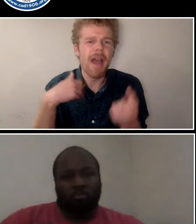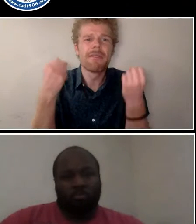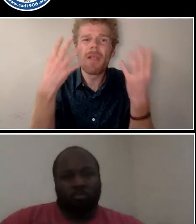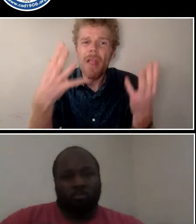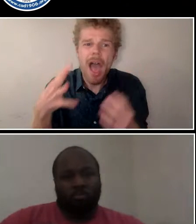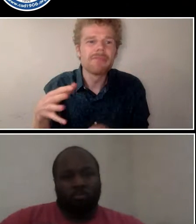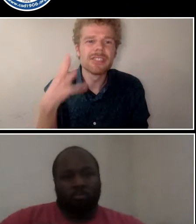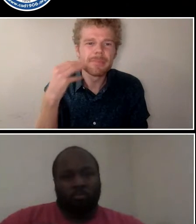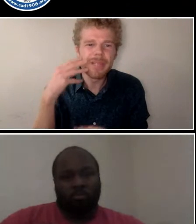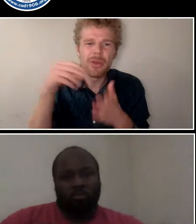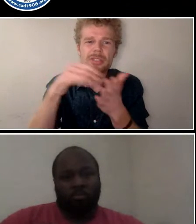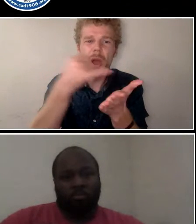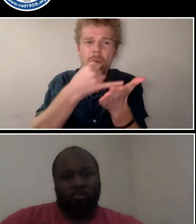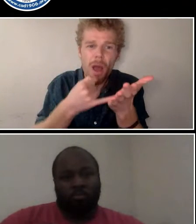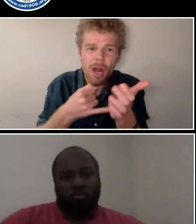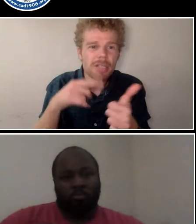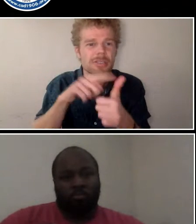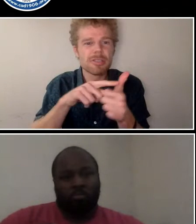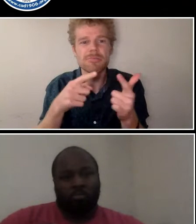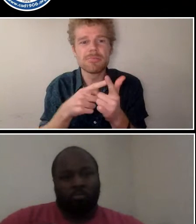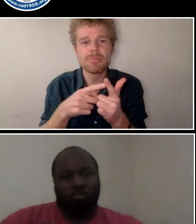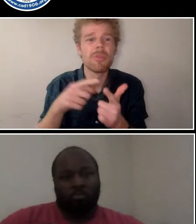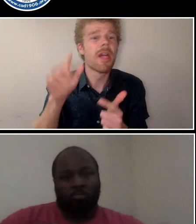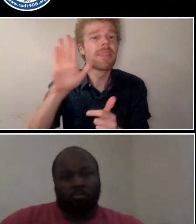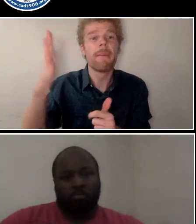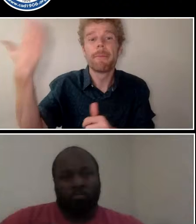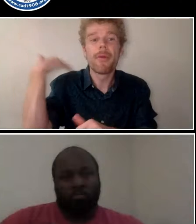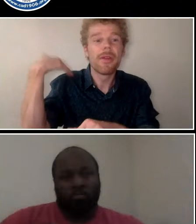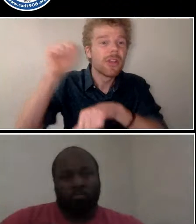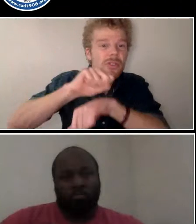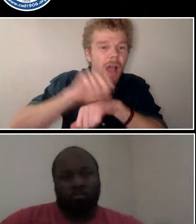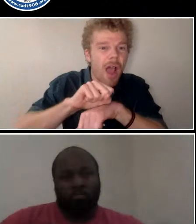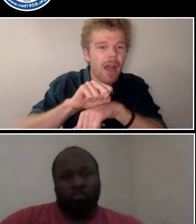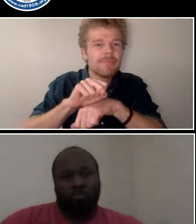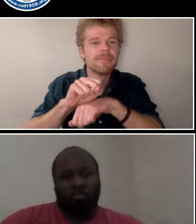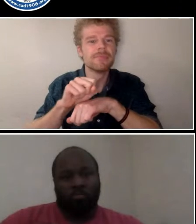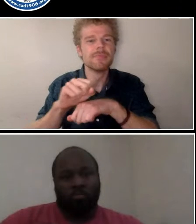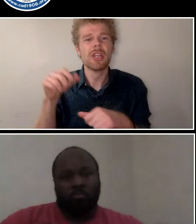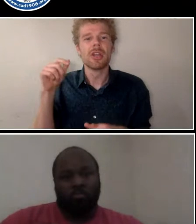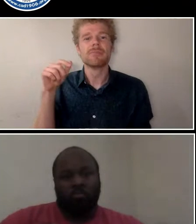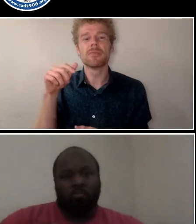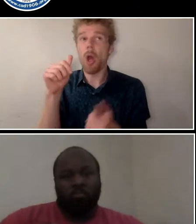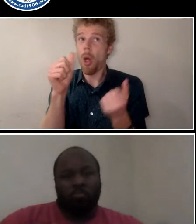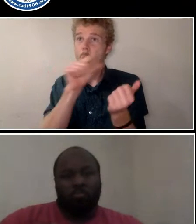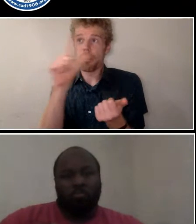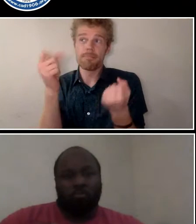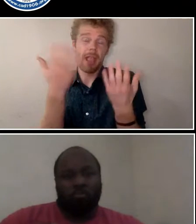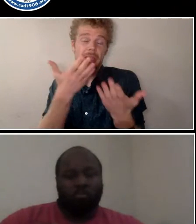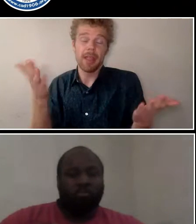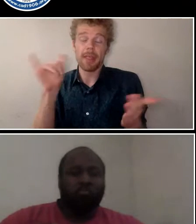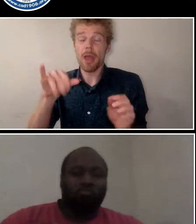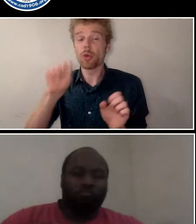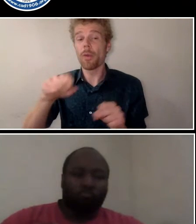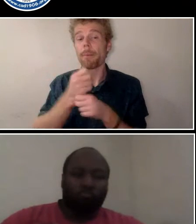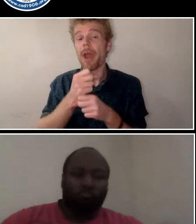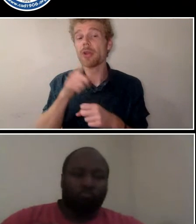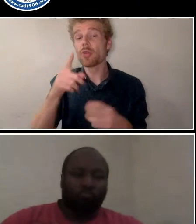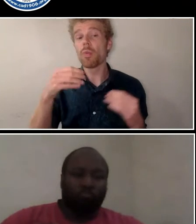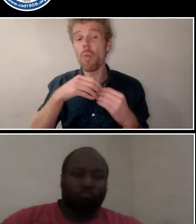then say to other people, here's something I wanted. I accomplished it. If you want to see more of this, vote for